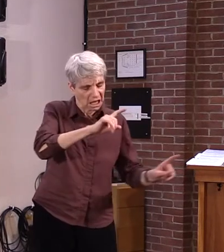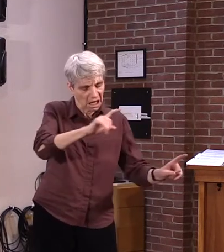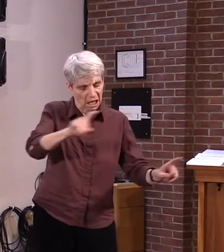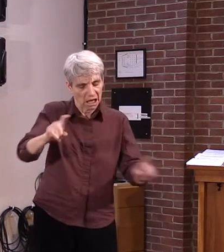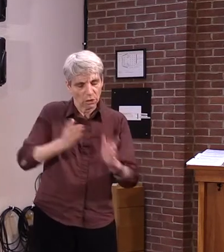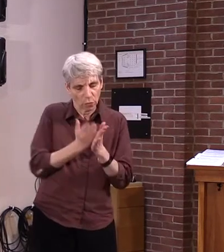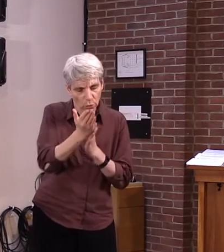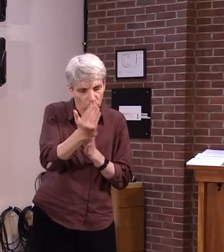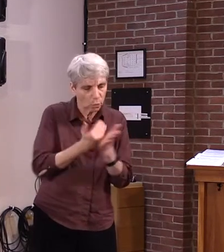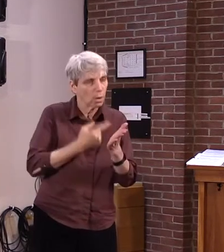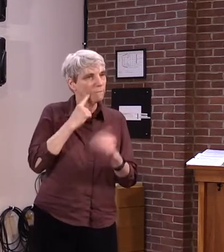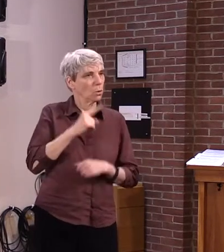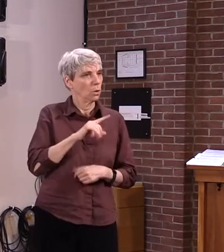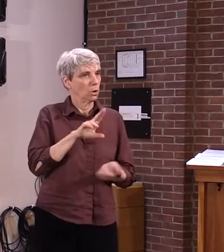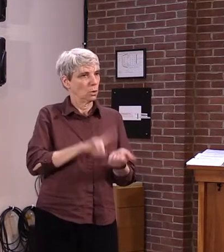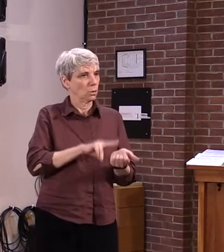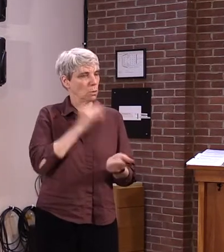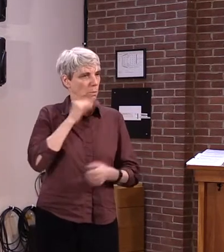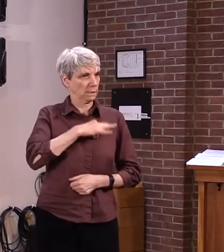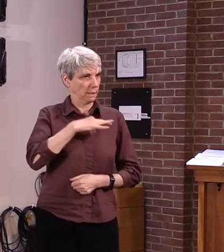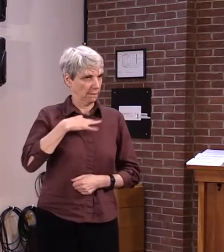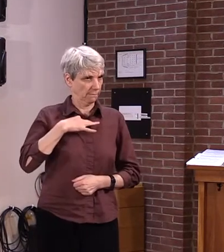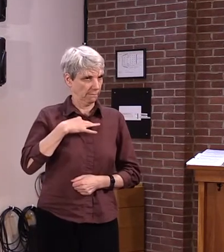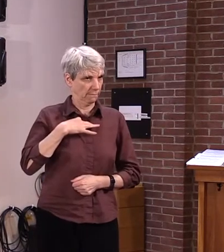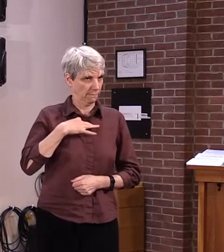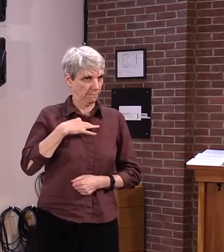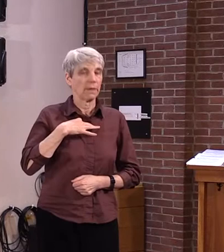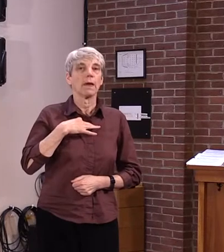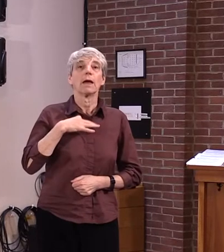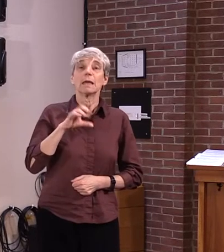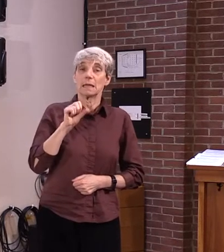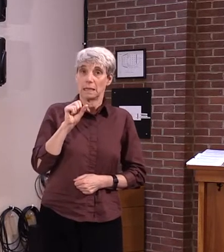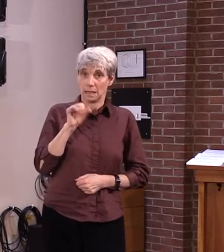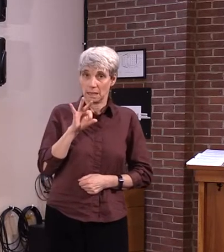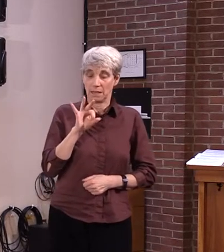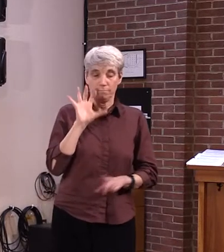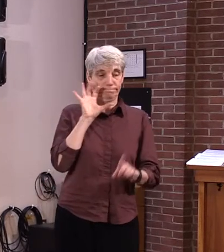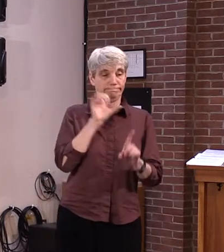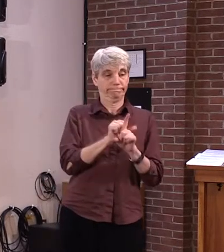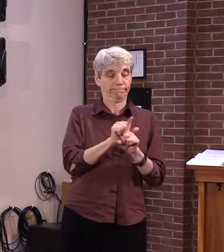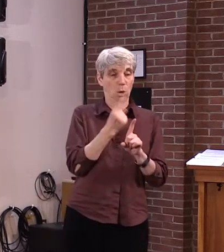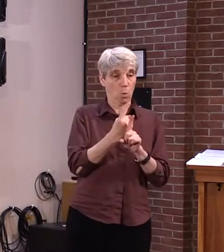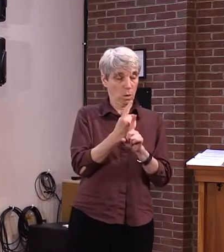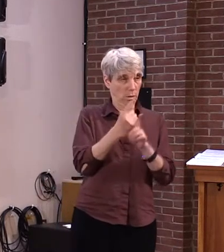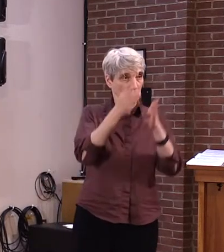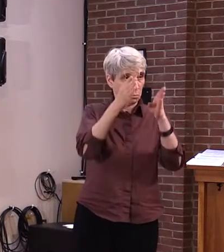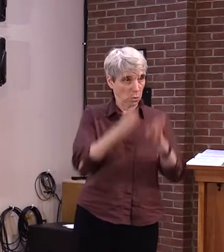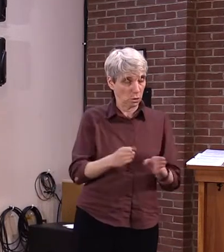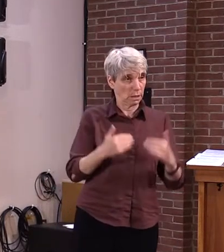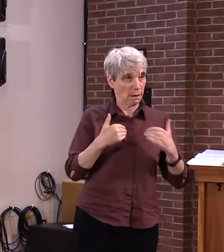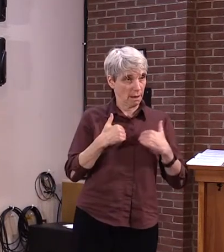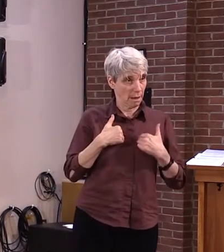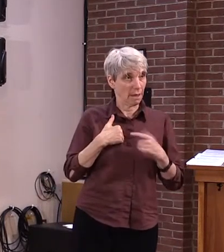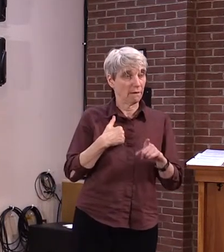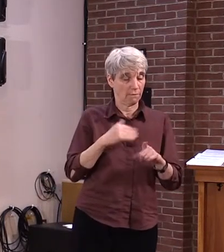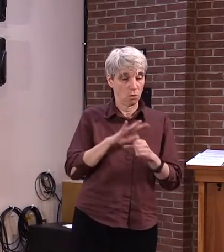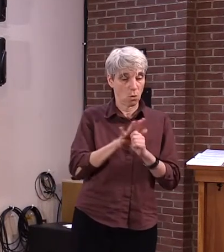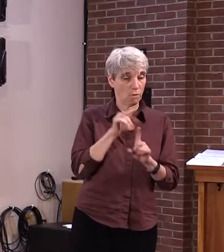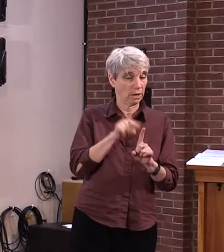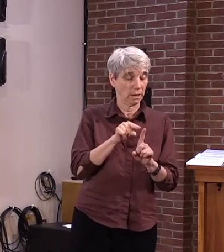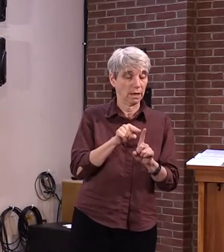for staff in those nursing homes. And then if there is a positive for the entire skilled nursing